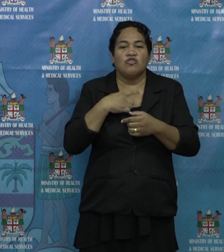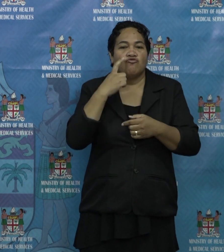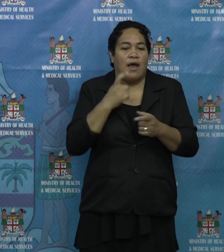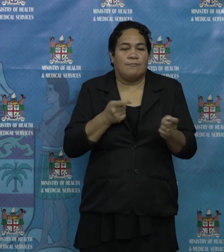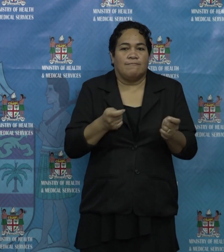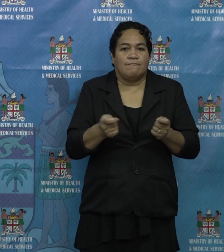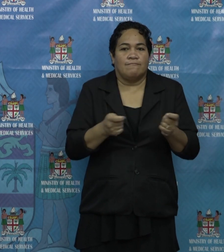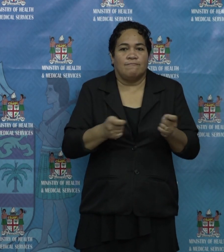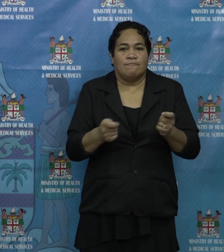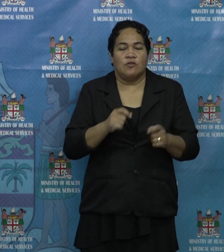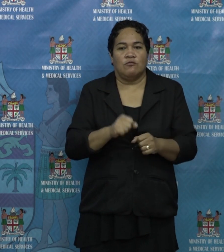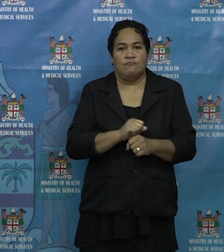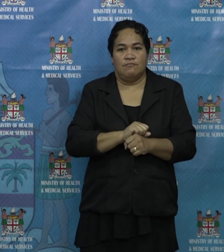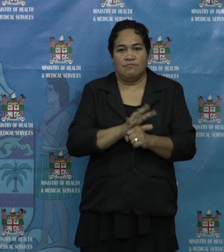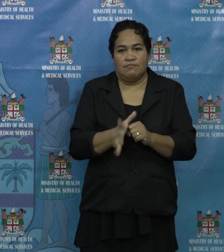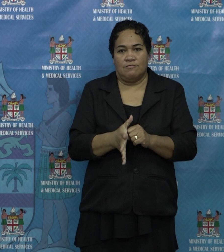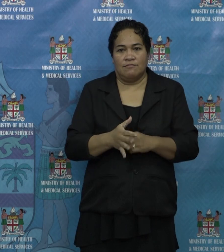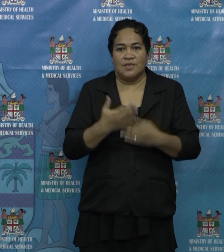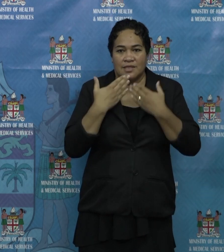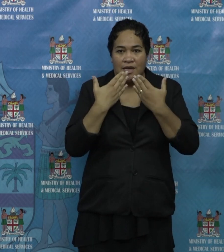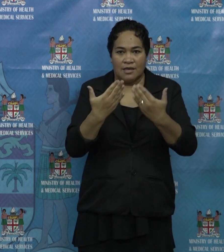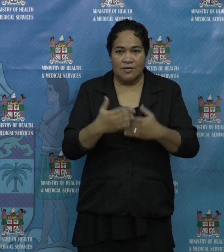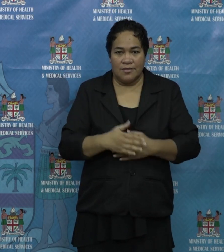control. Thank you.